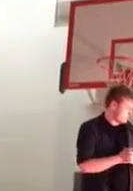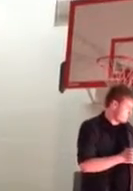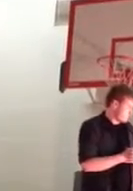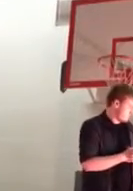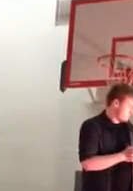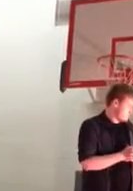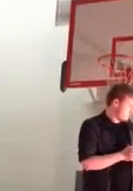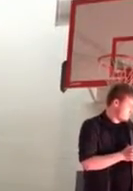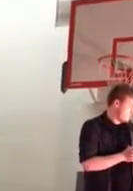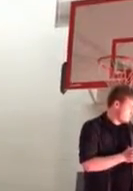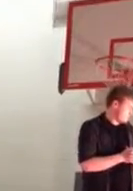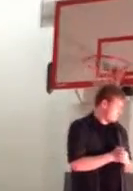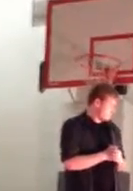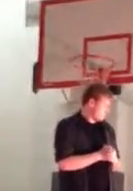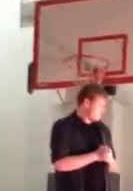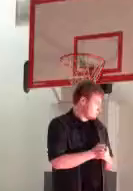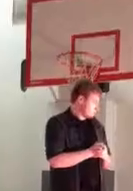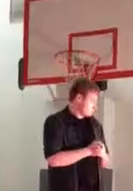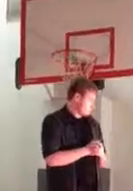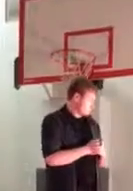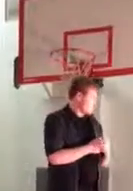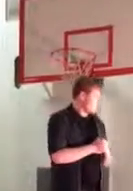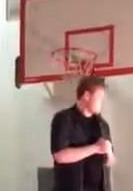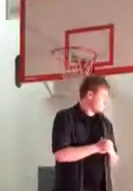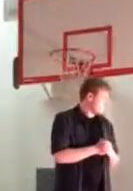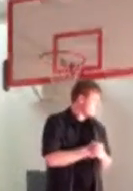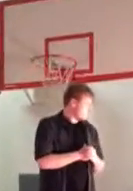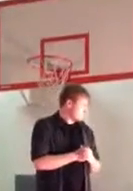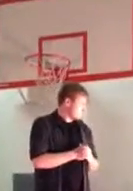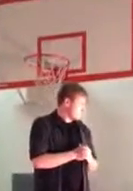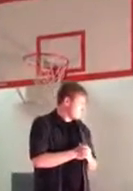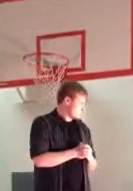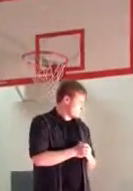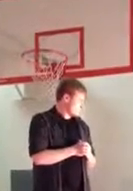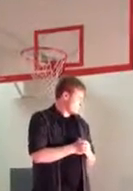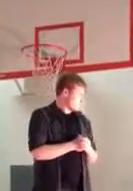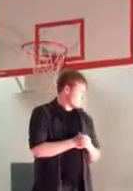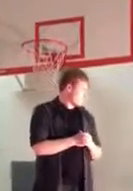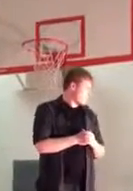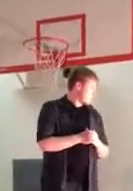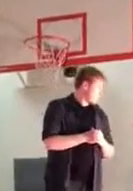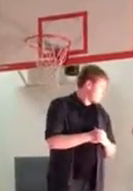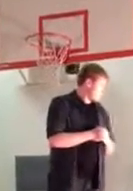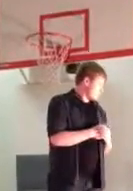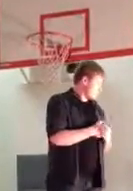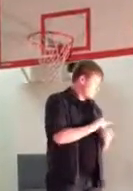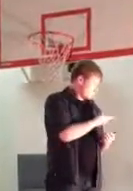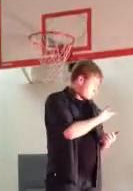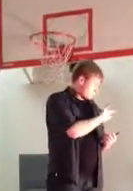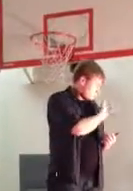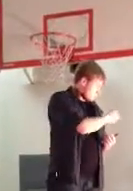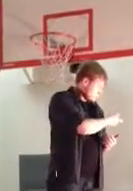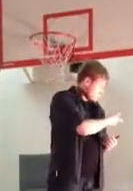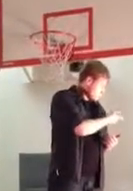give names, specific people, name signs. And this is Jesus because he took the nails for us. Go ahead.